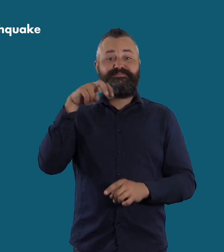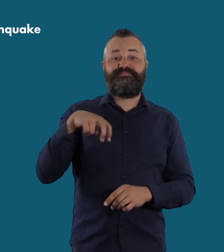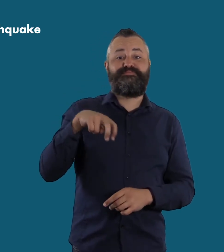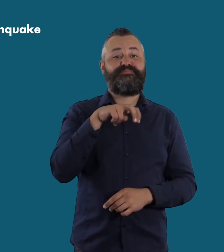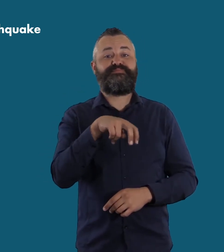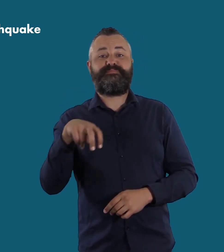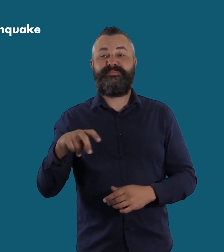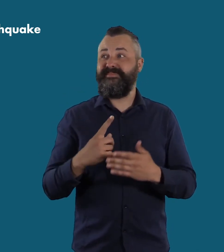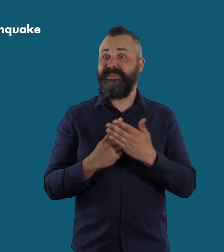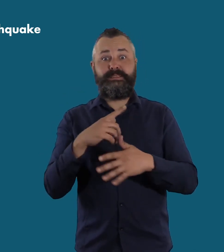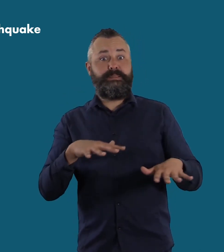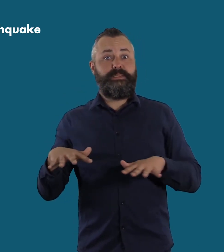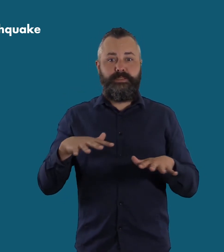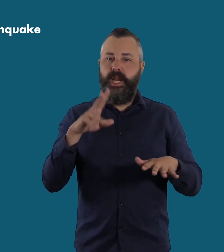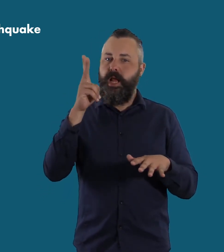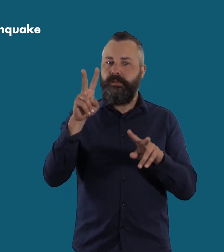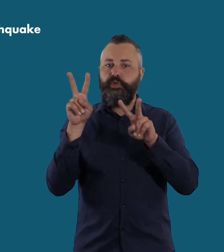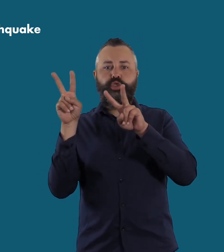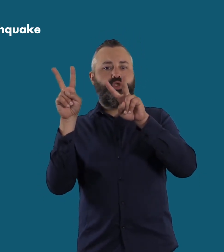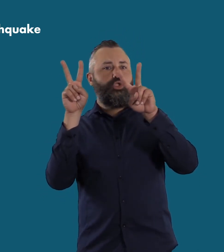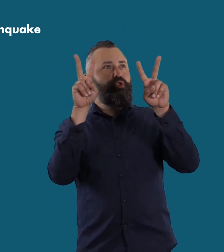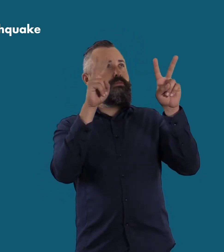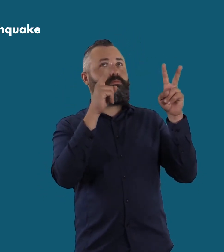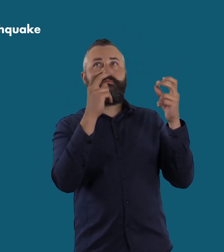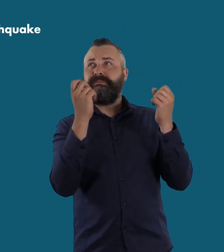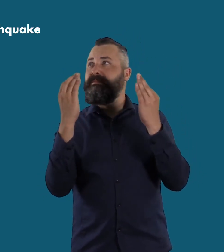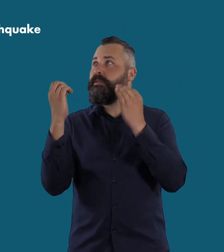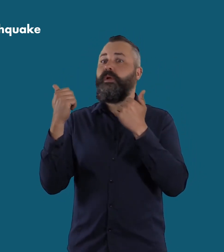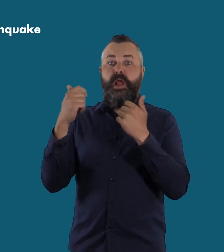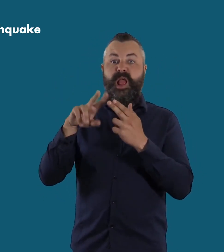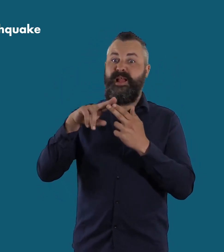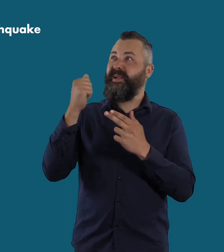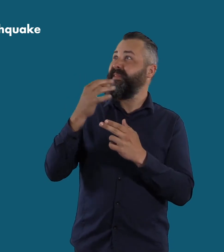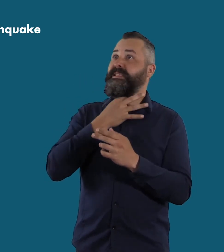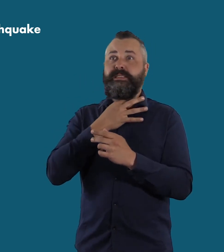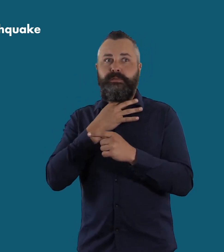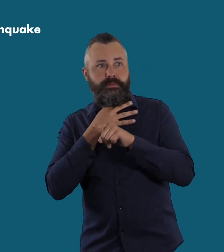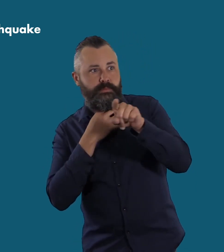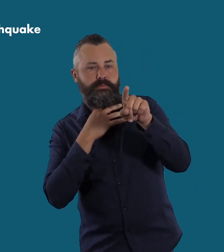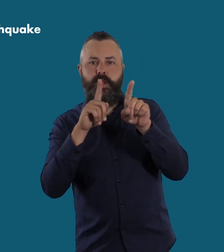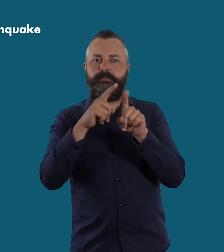In a city street, shelter from falling debris under sturdy structures or doorways of buildings.